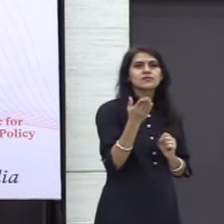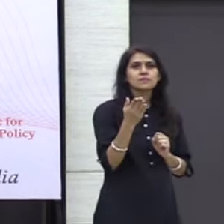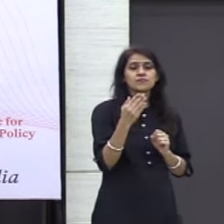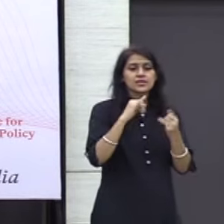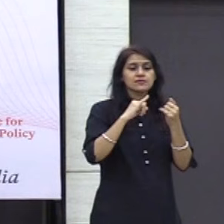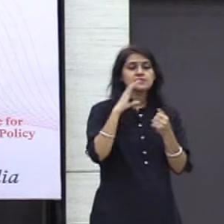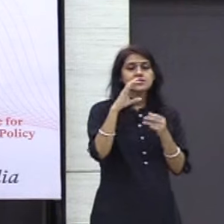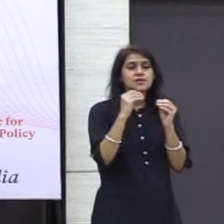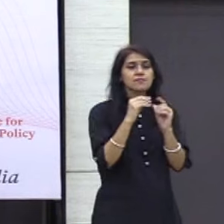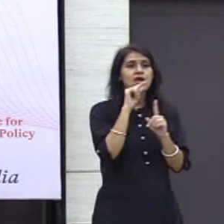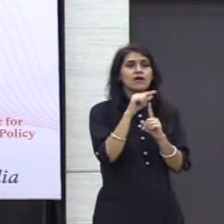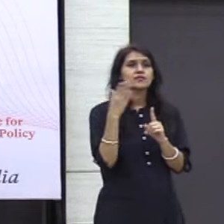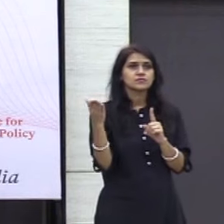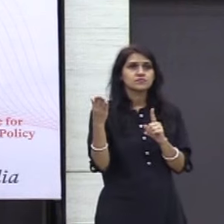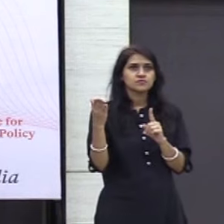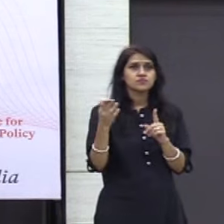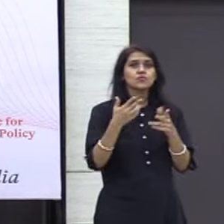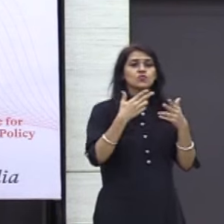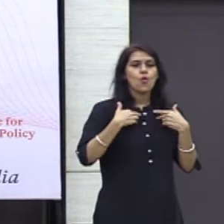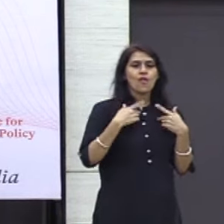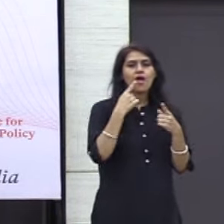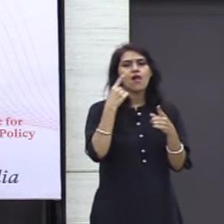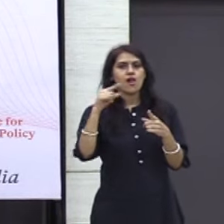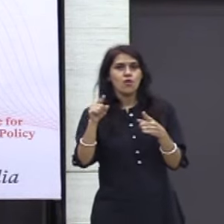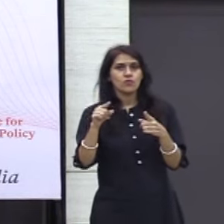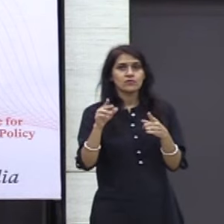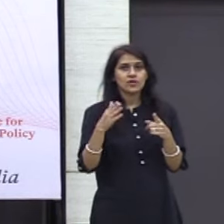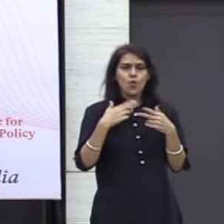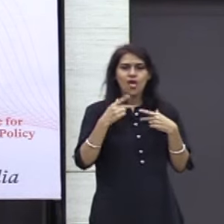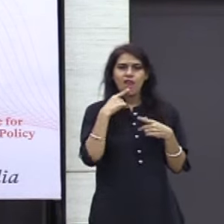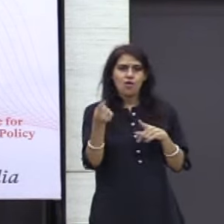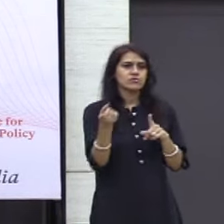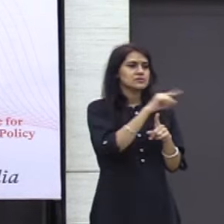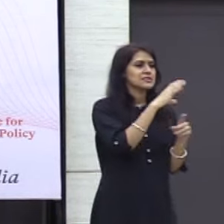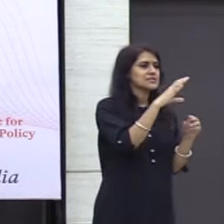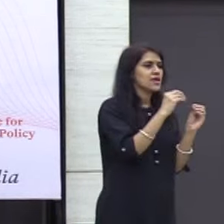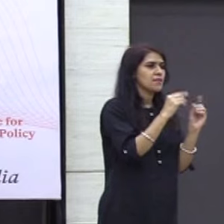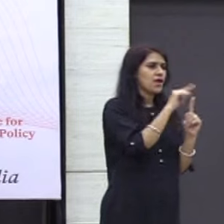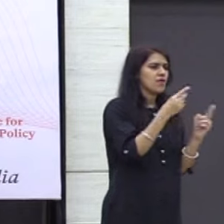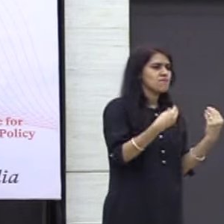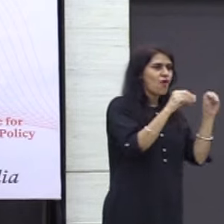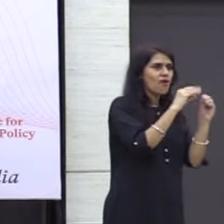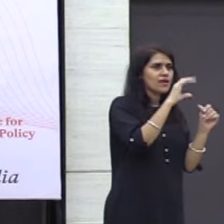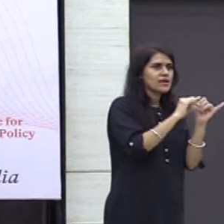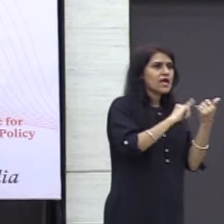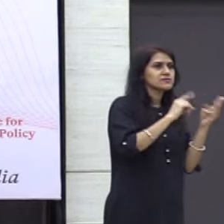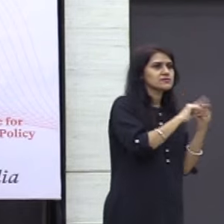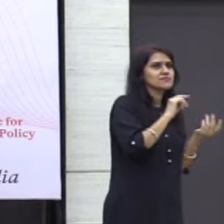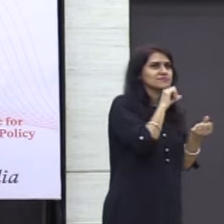CBI ne, court ne rahat di to CBI ne dusre offense mein usko andar kar